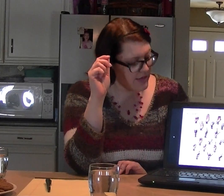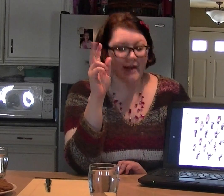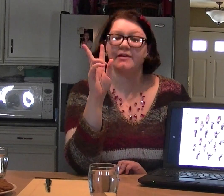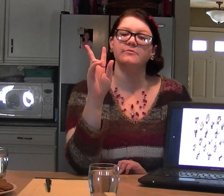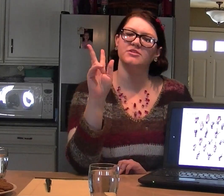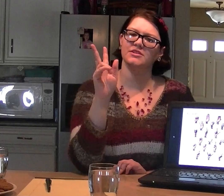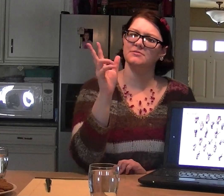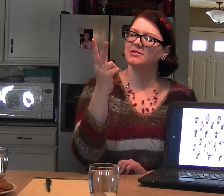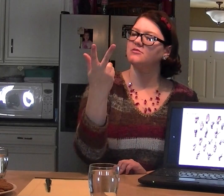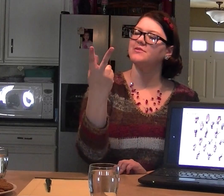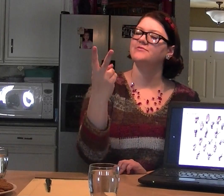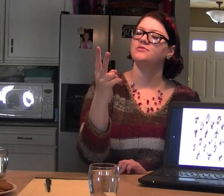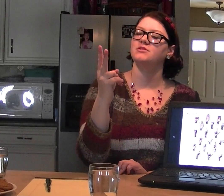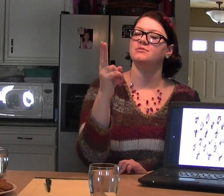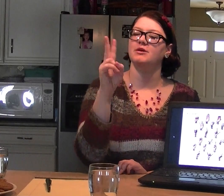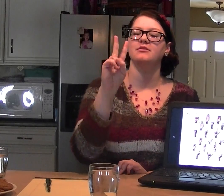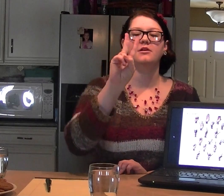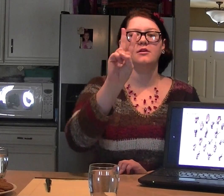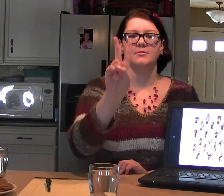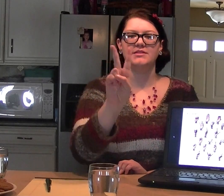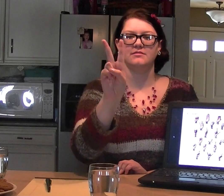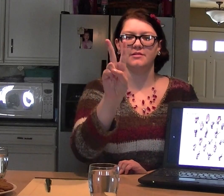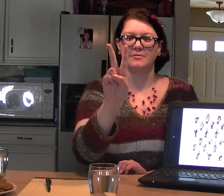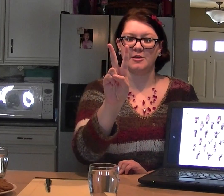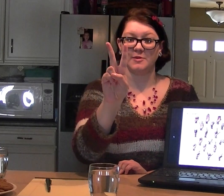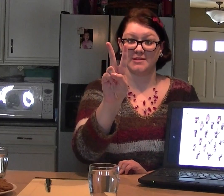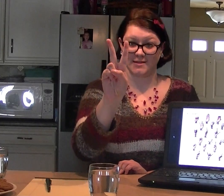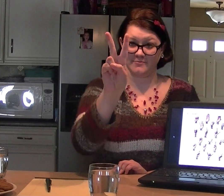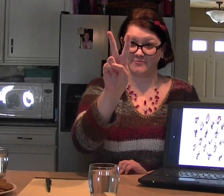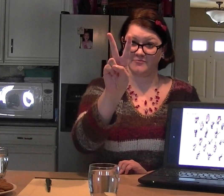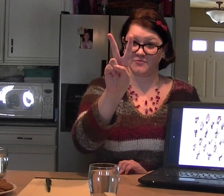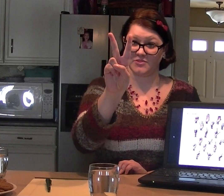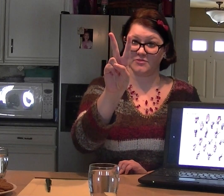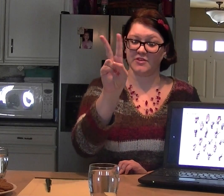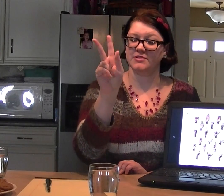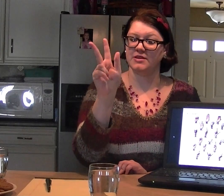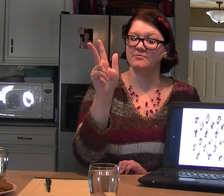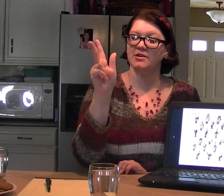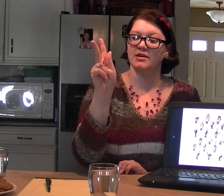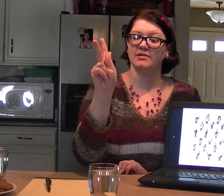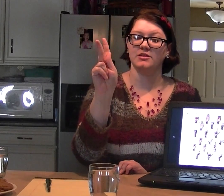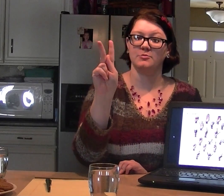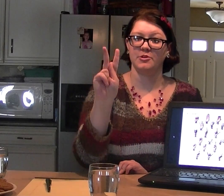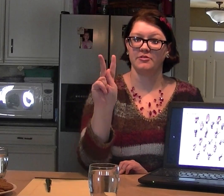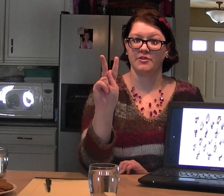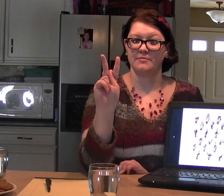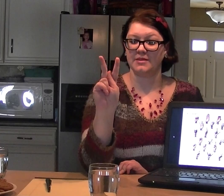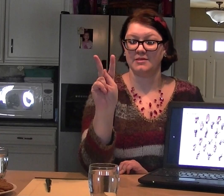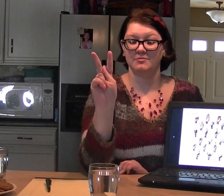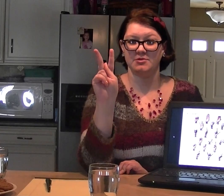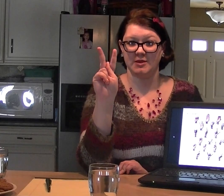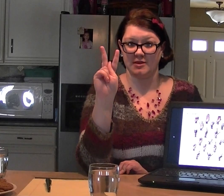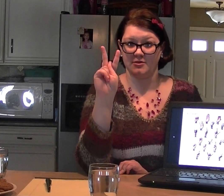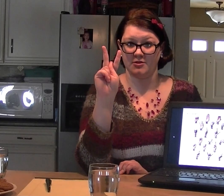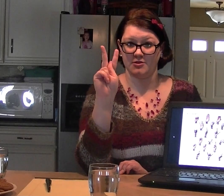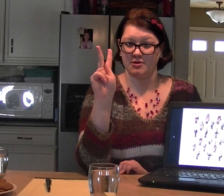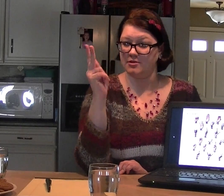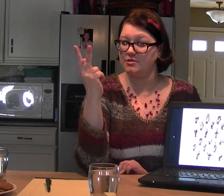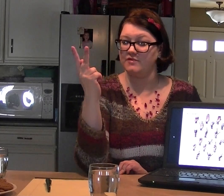K, which this one's a little difficult to explain. Basically, you make a peace sign, 2 fingers up, and then you put your thumb in between the 2